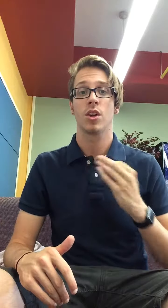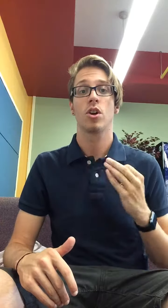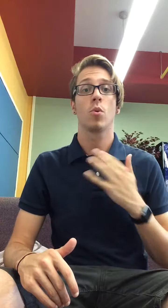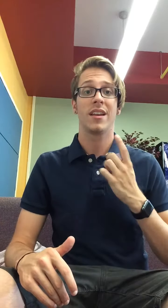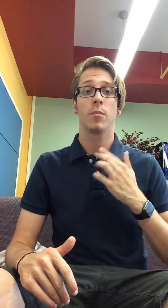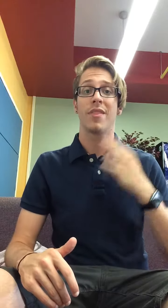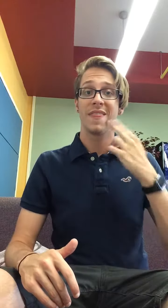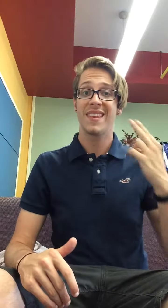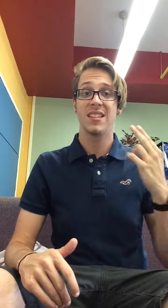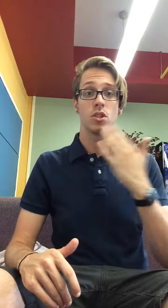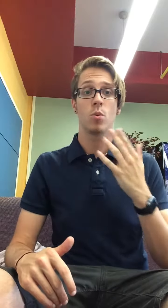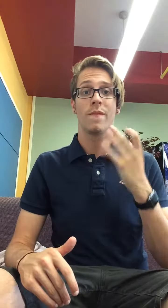two formulas right here.